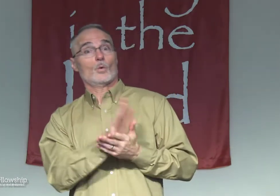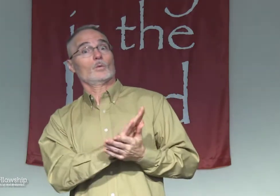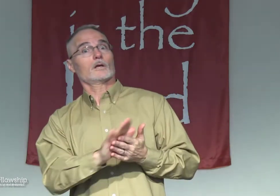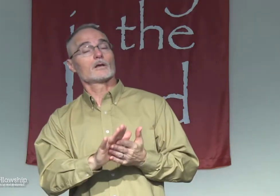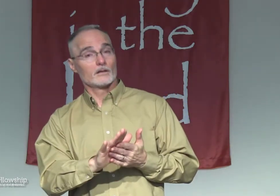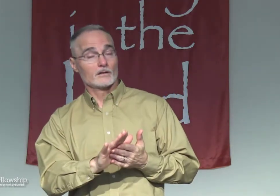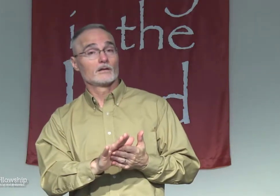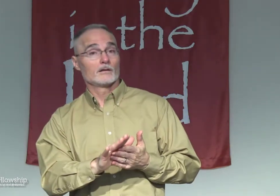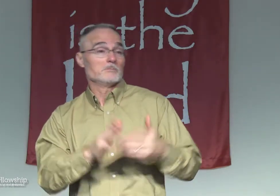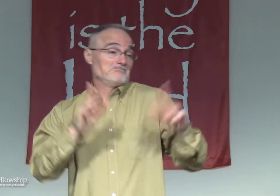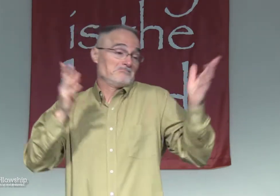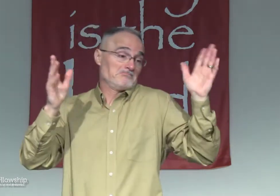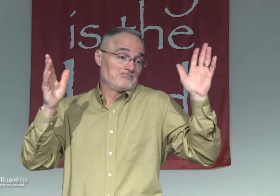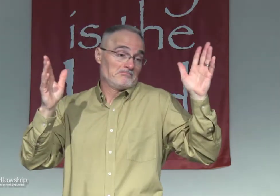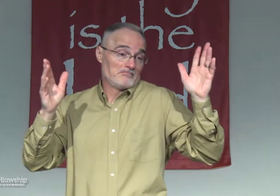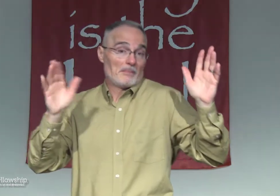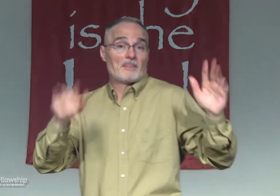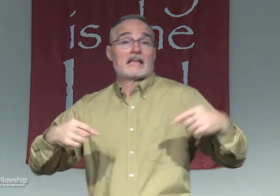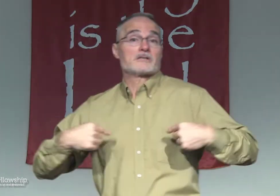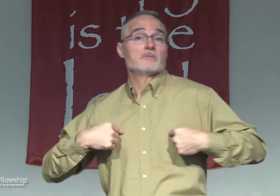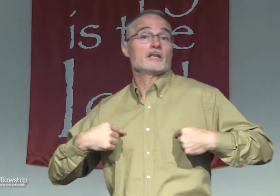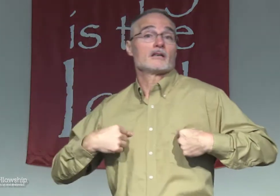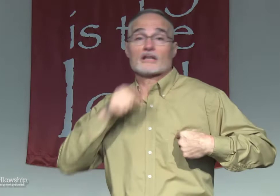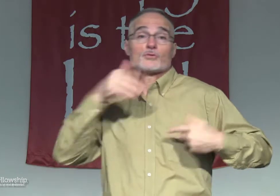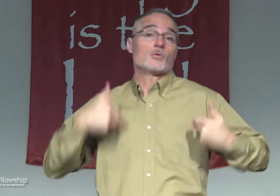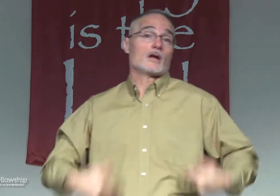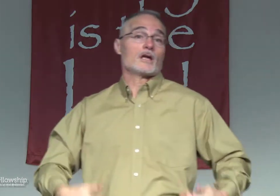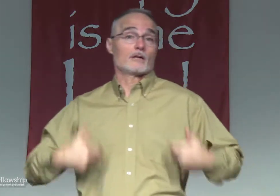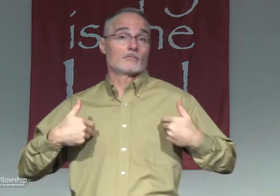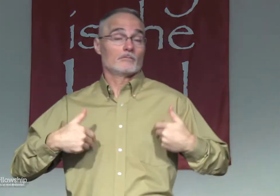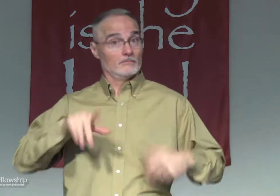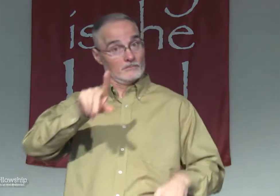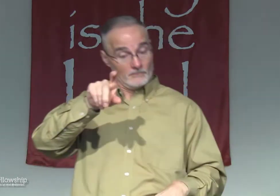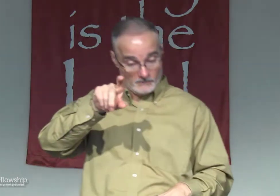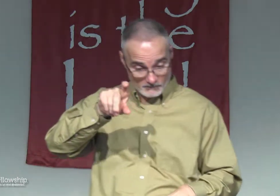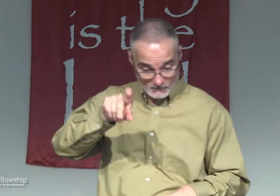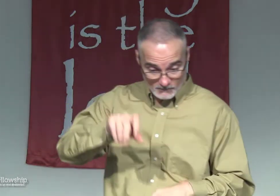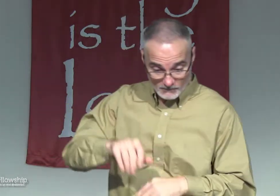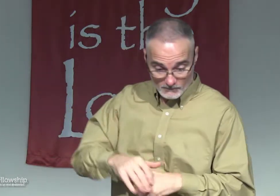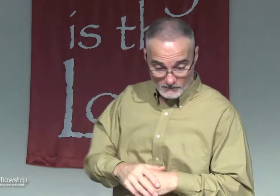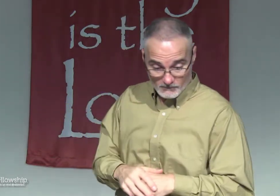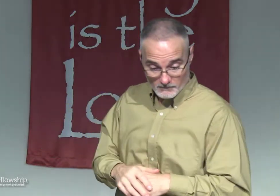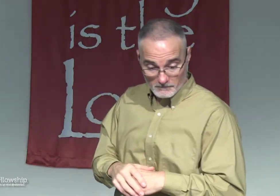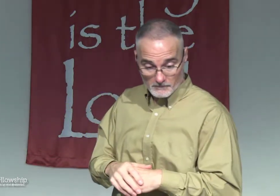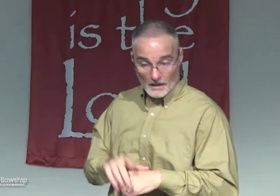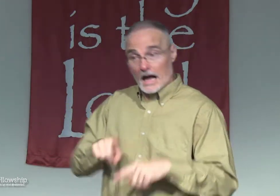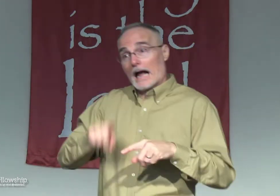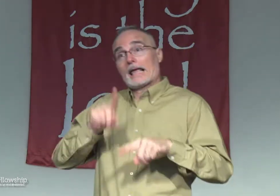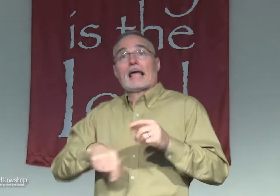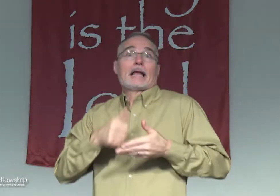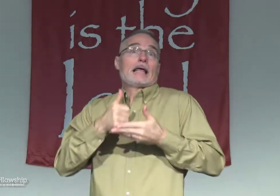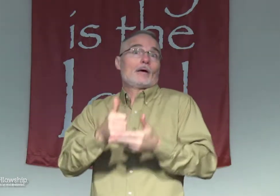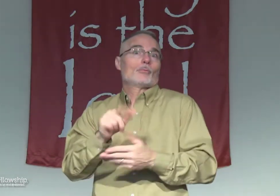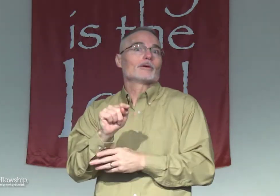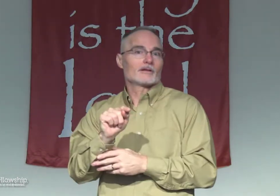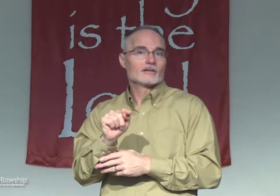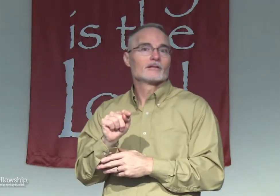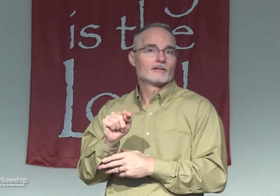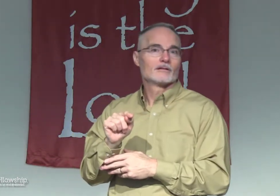Will you say, well, my reaction isn't godly, my reaction isn't holy, but I mean, that's me, that's who I am, so I can't